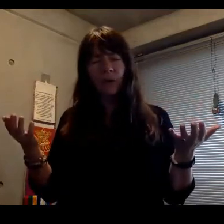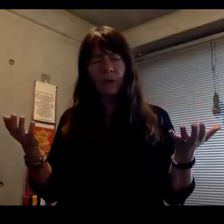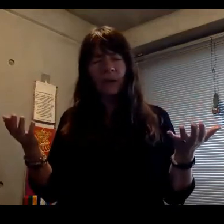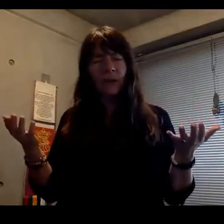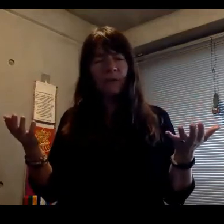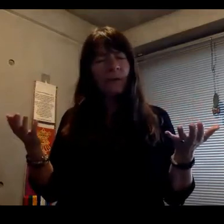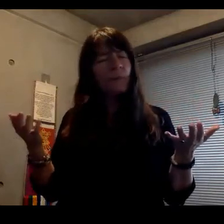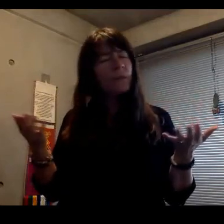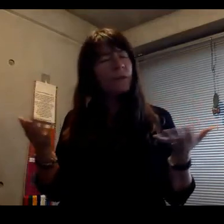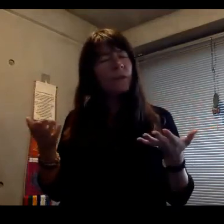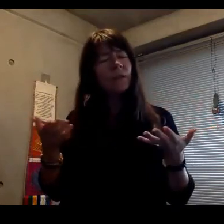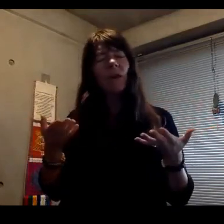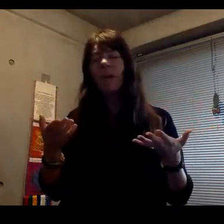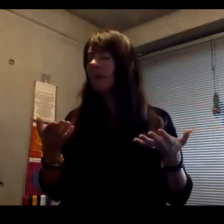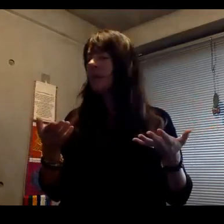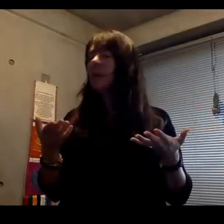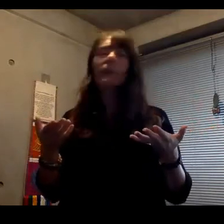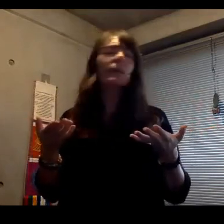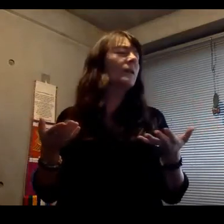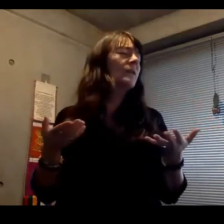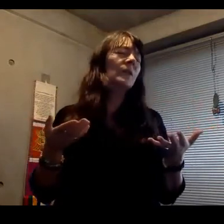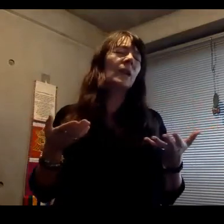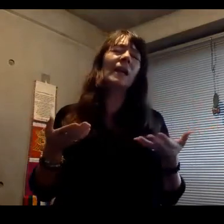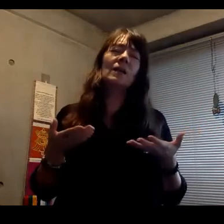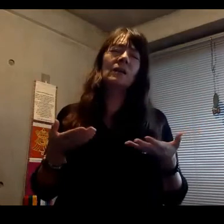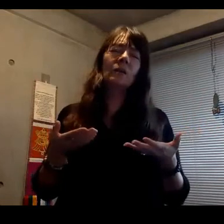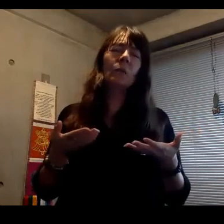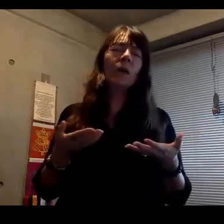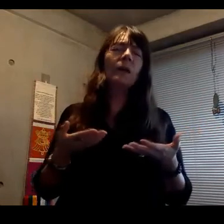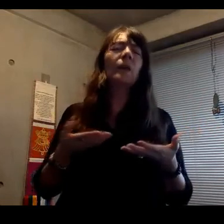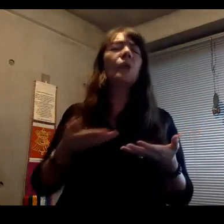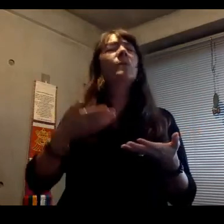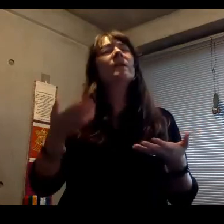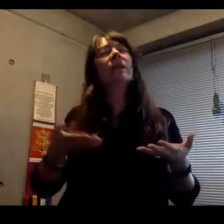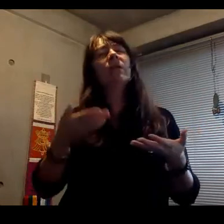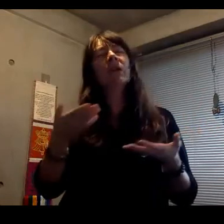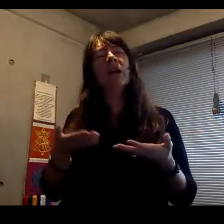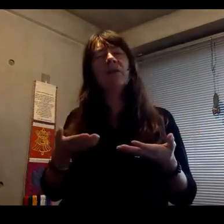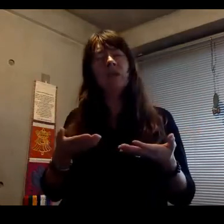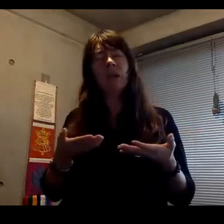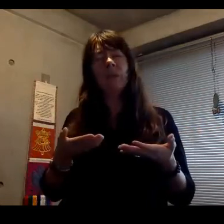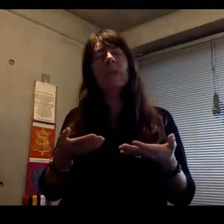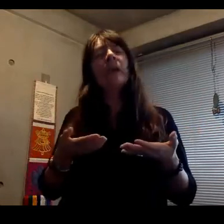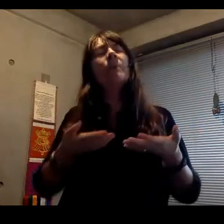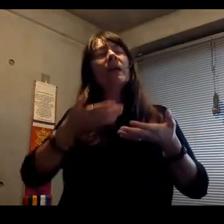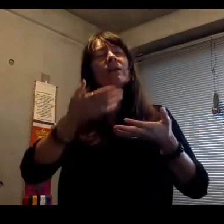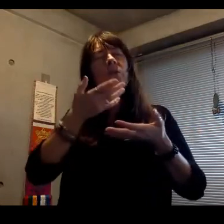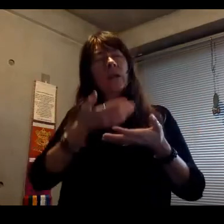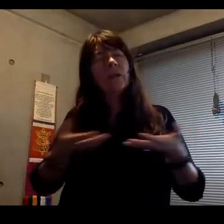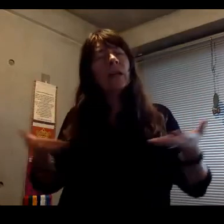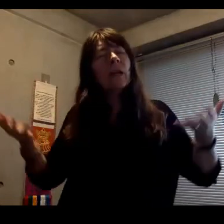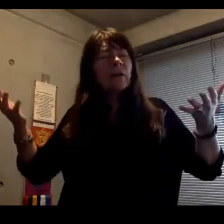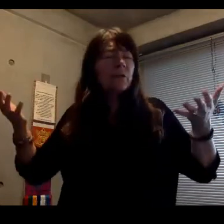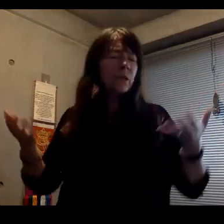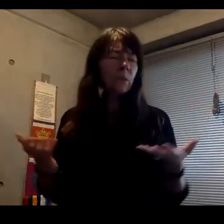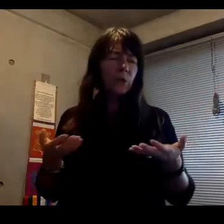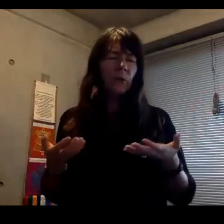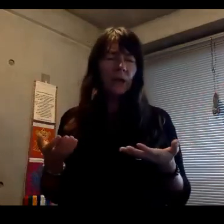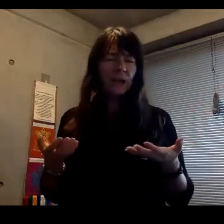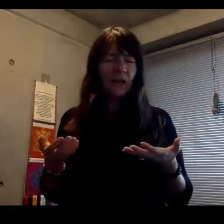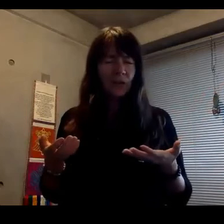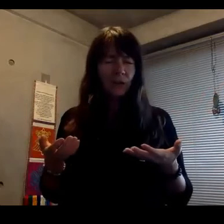the human life. And this is often not the case while humans live their life there, because you're living a life to